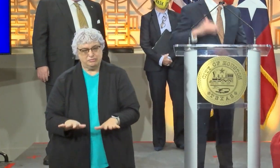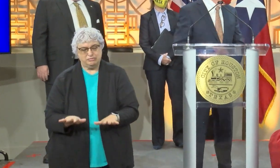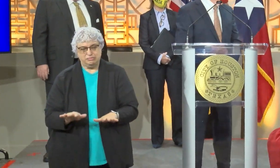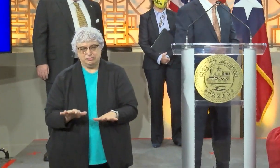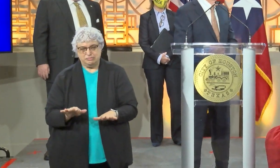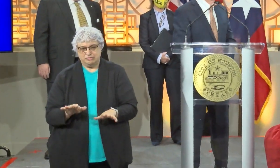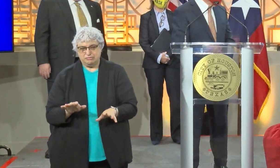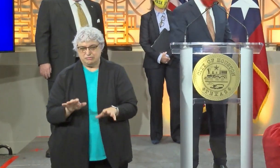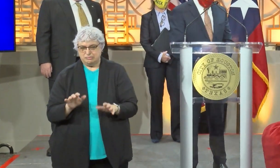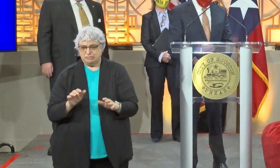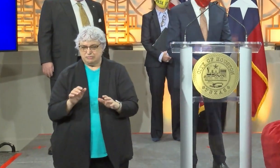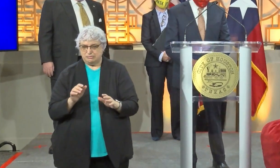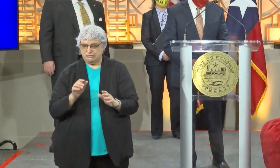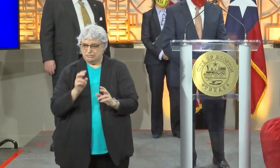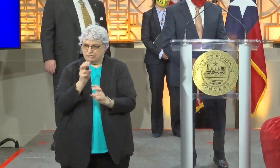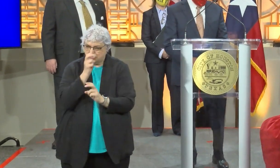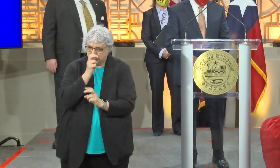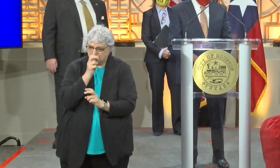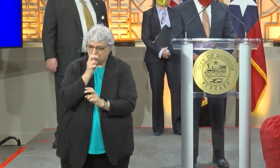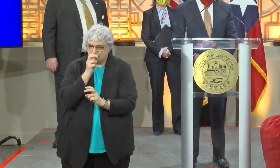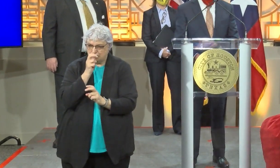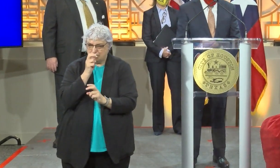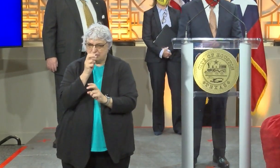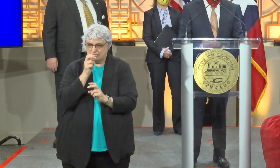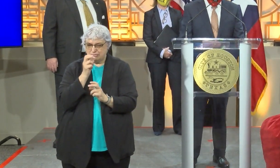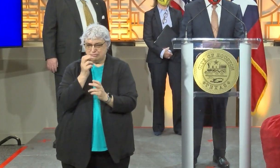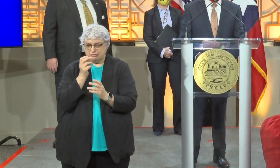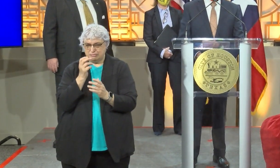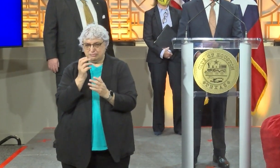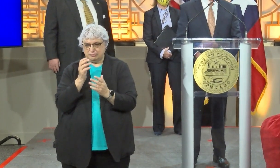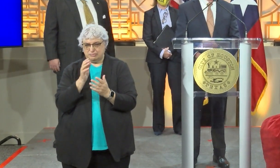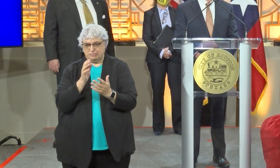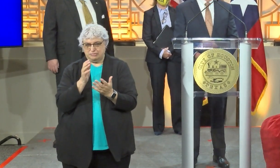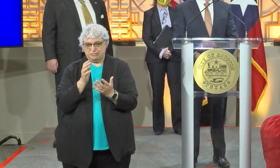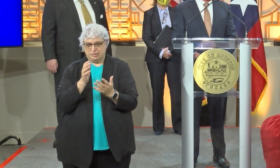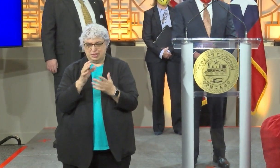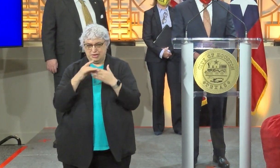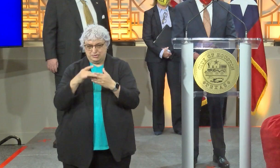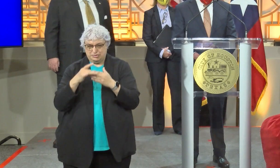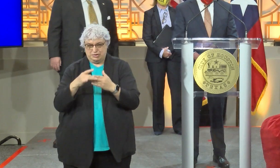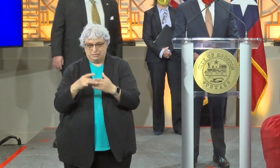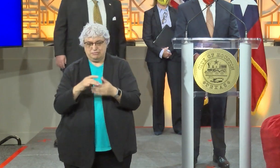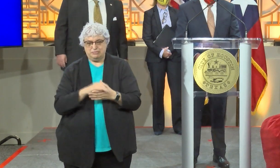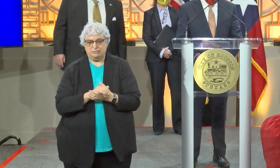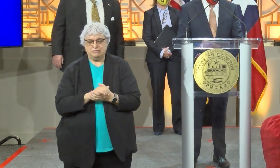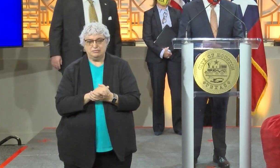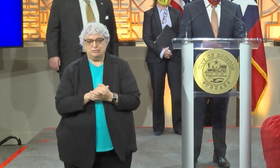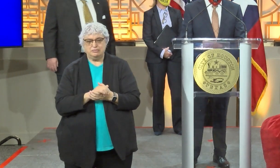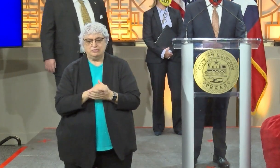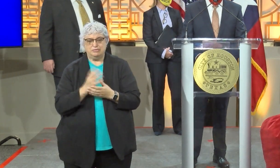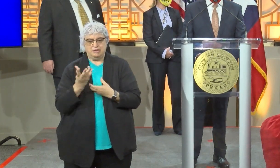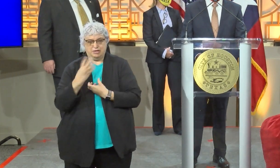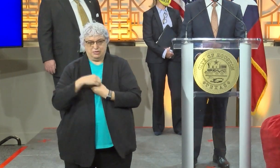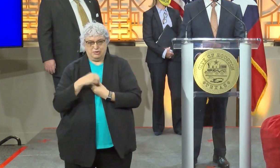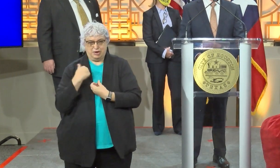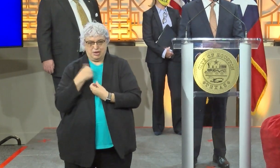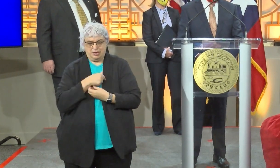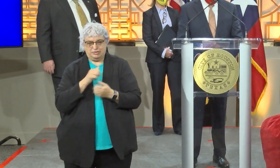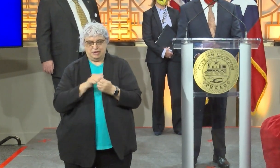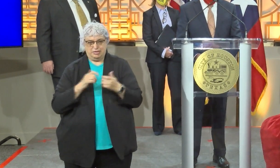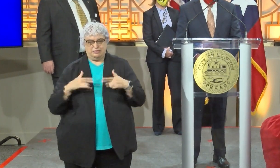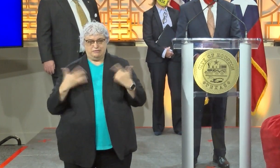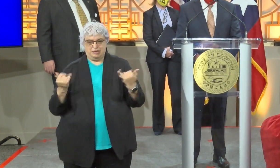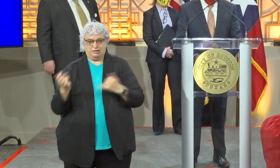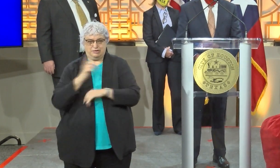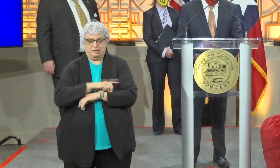firm leadership in this time has been just remarkable to us. And thank you for including us in this event today. We're so